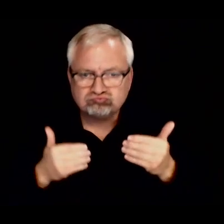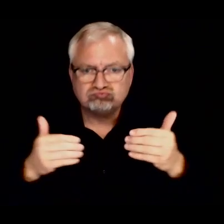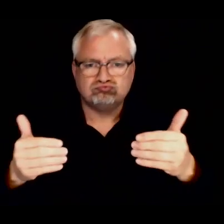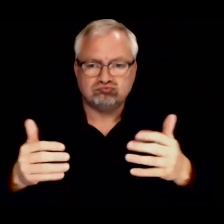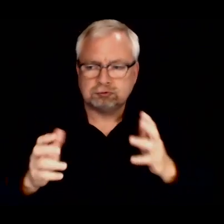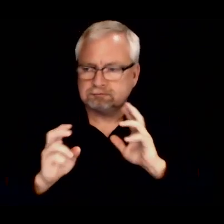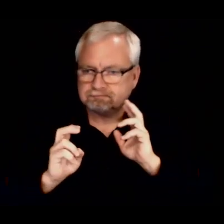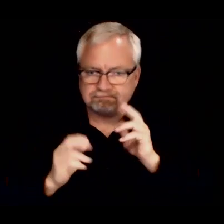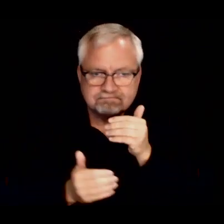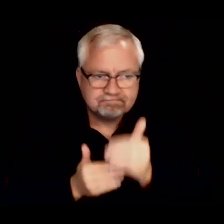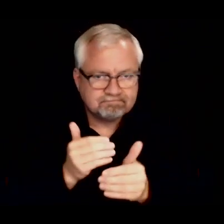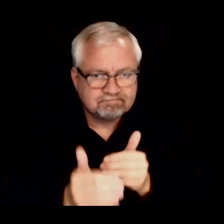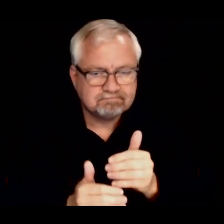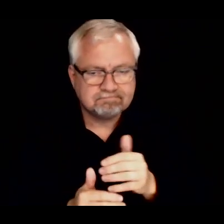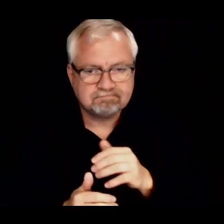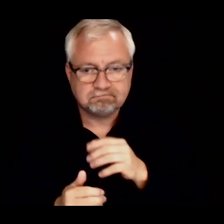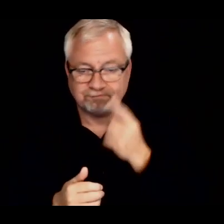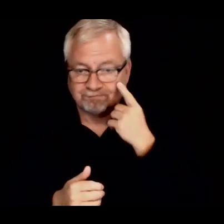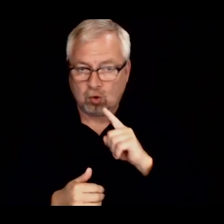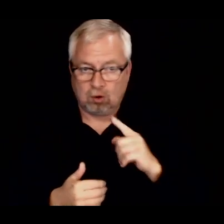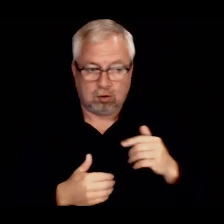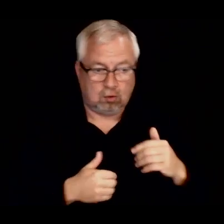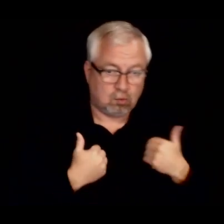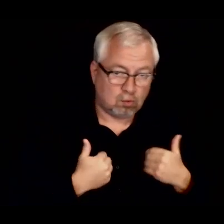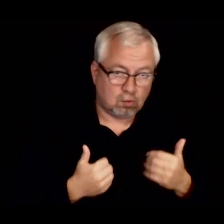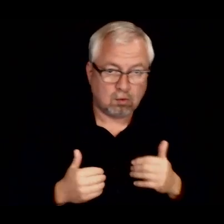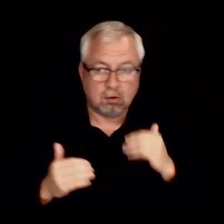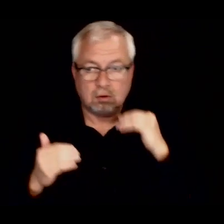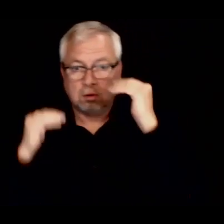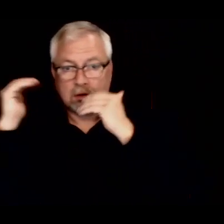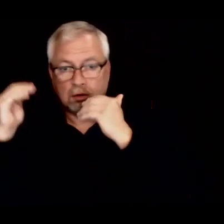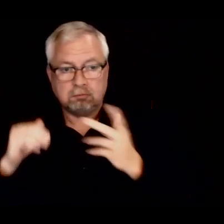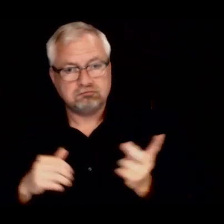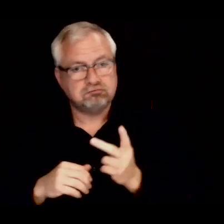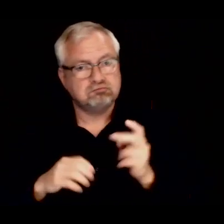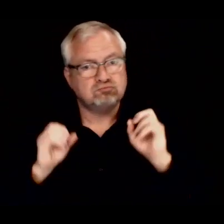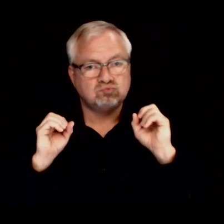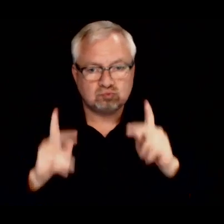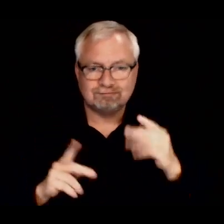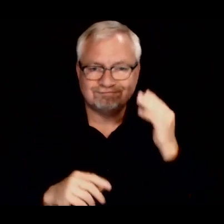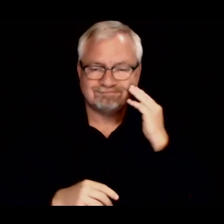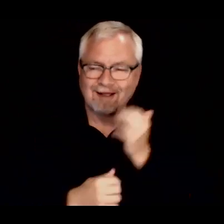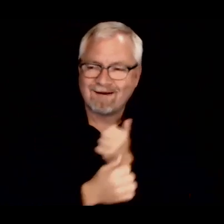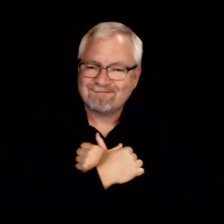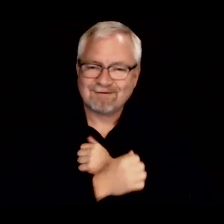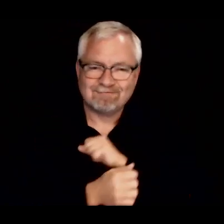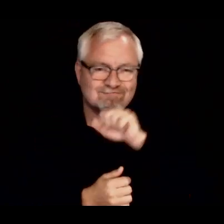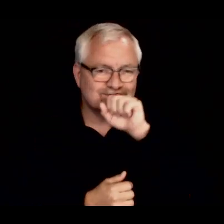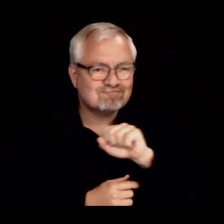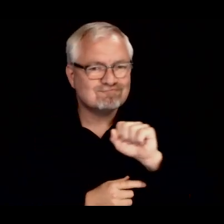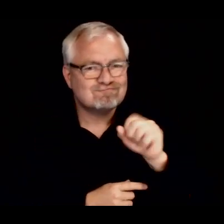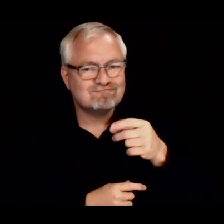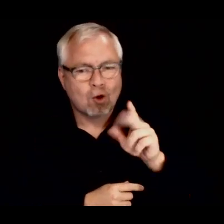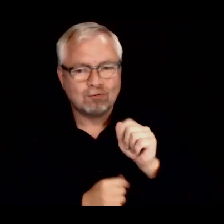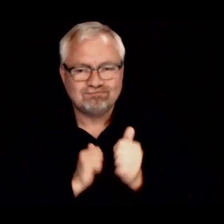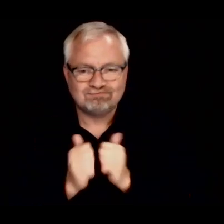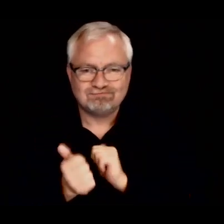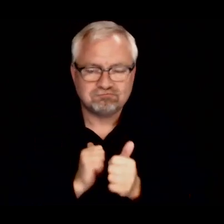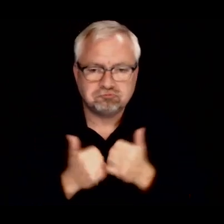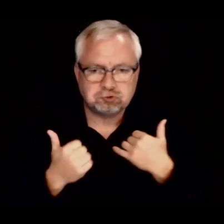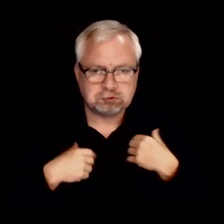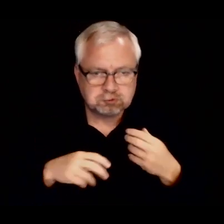youth and adults back into the sports that they love. We have turned the dial to allow for more activity and more people